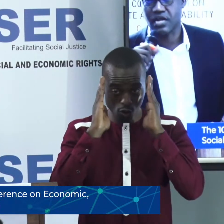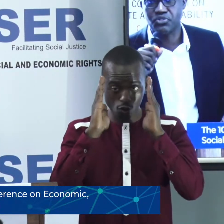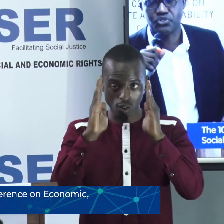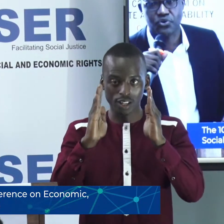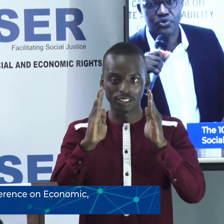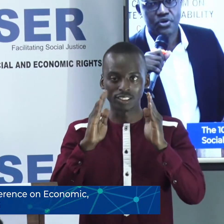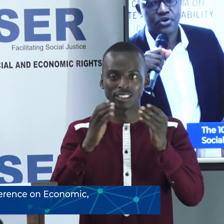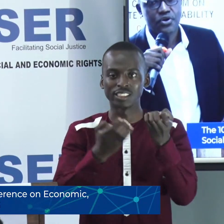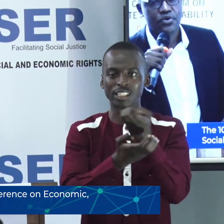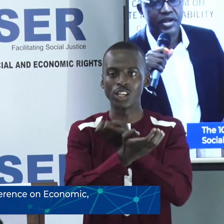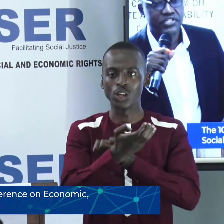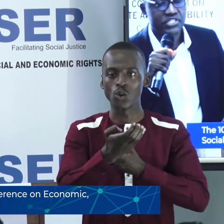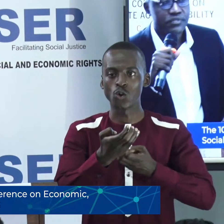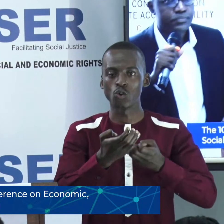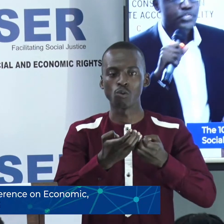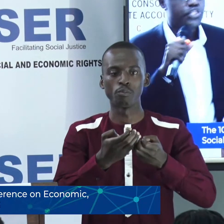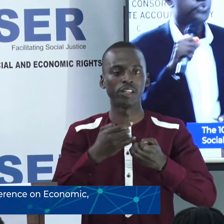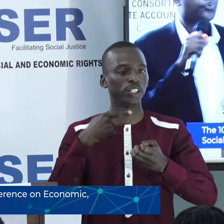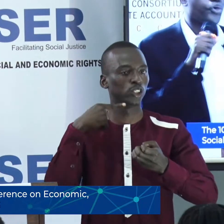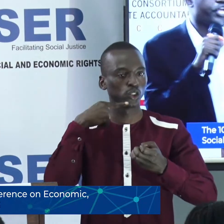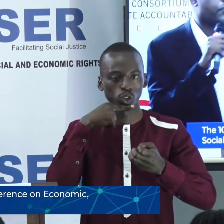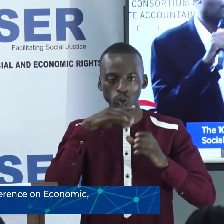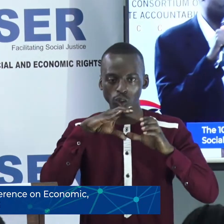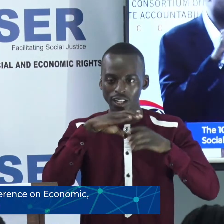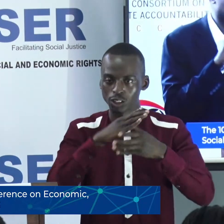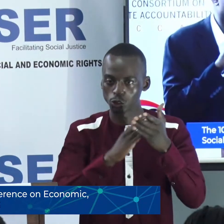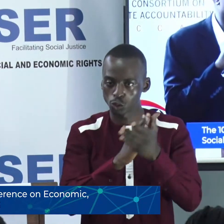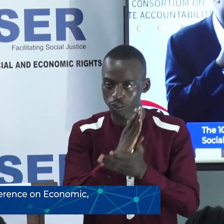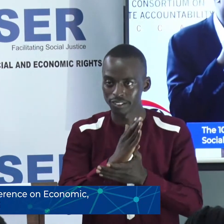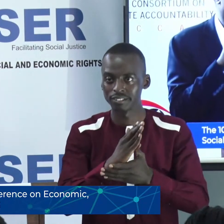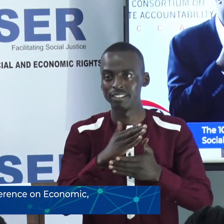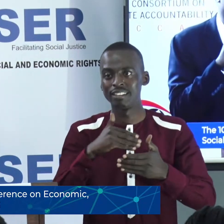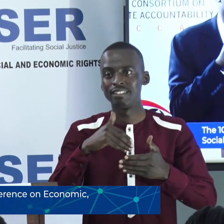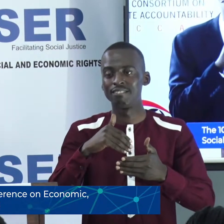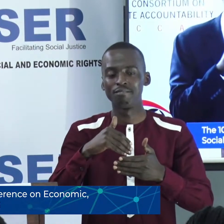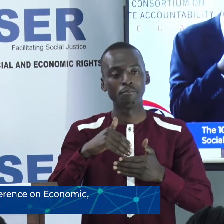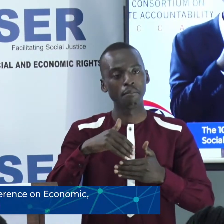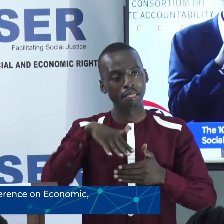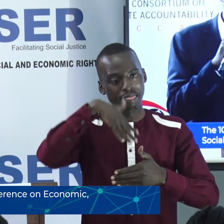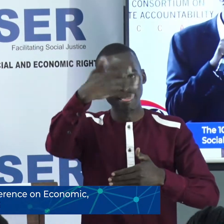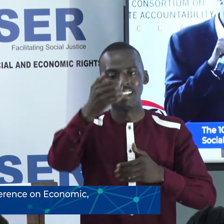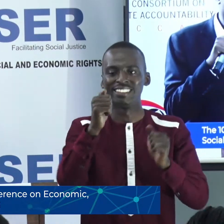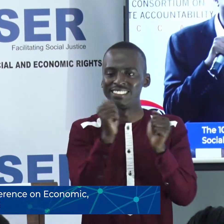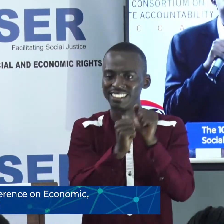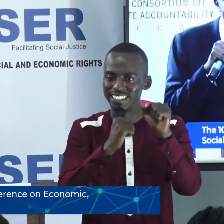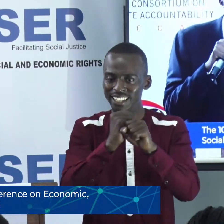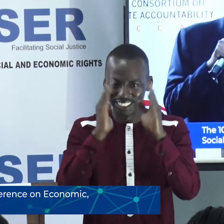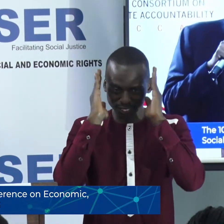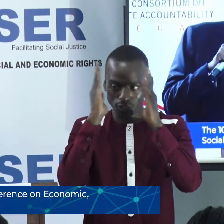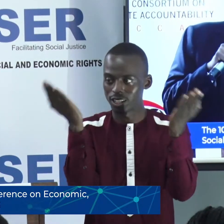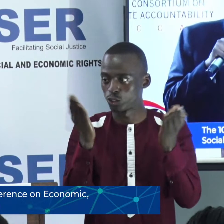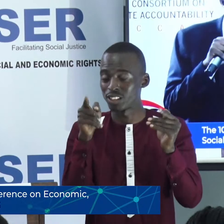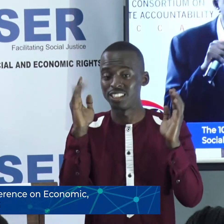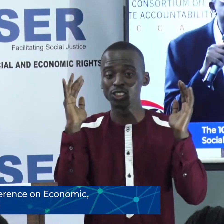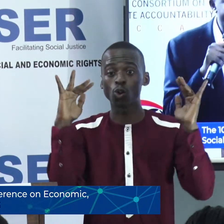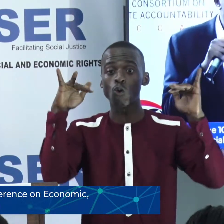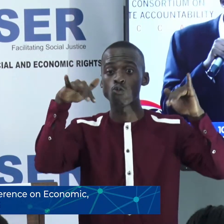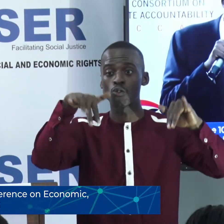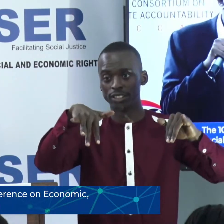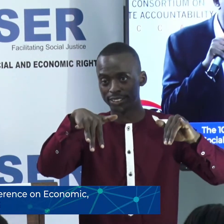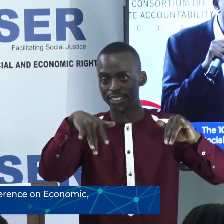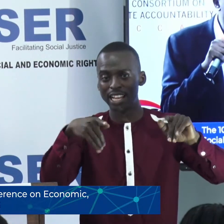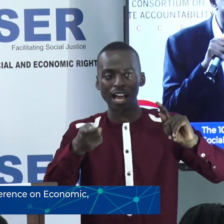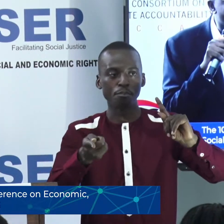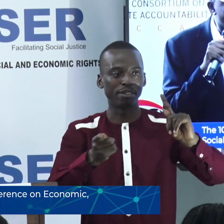and cultural rights? Should we continue doing things the same way? As you can see, this conference has